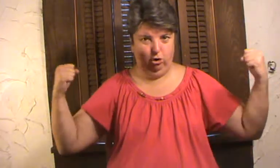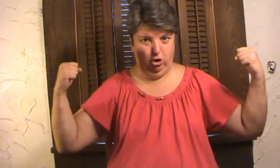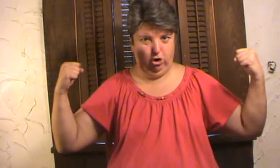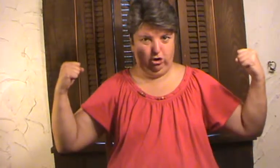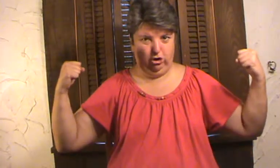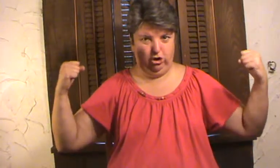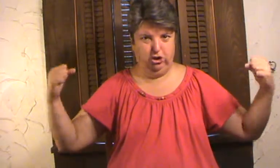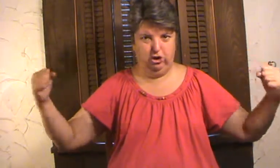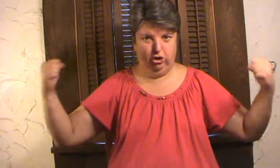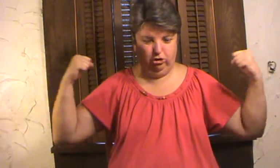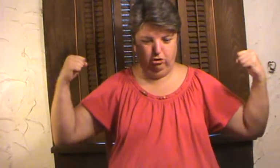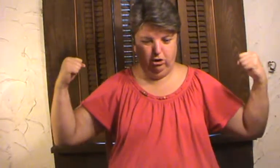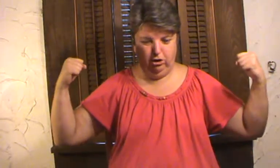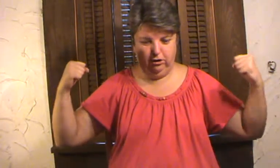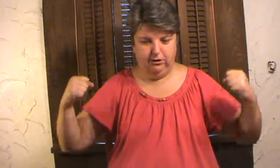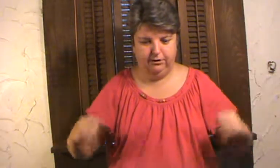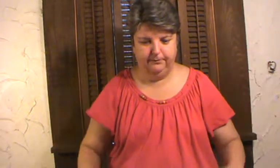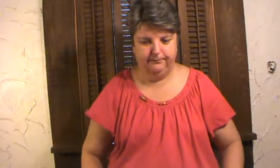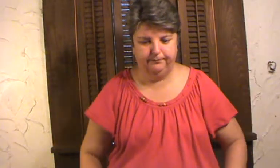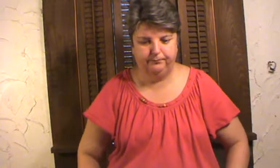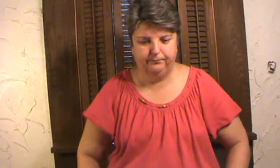Strong, strong.